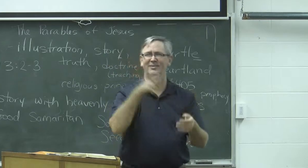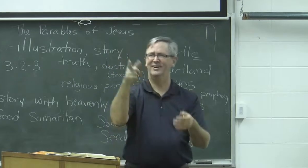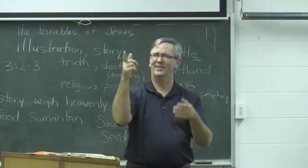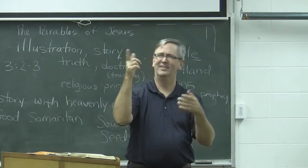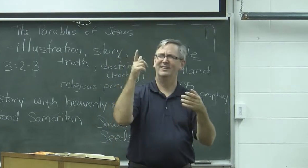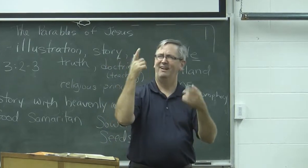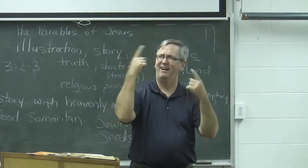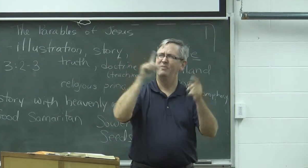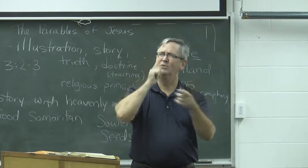Sometimes we